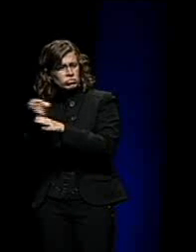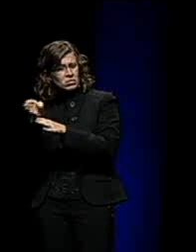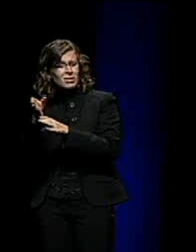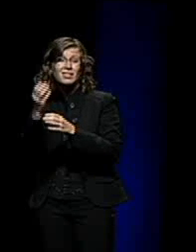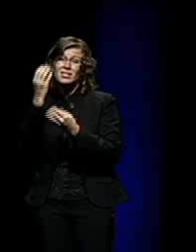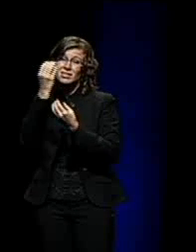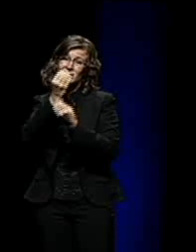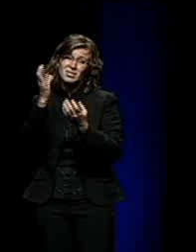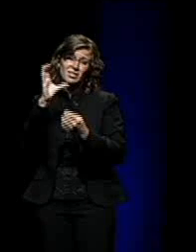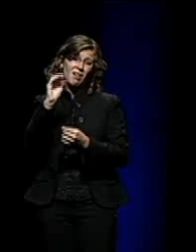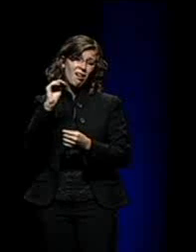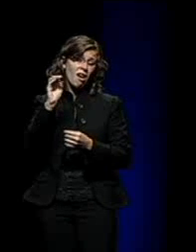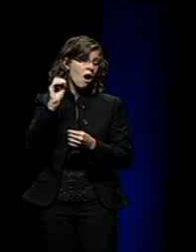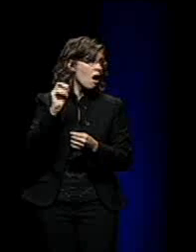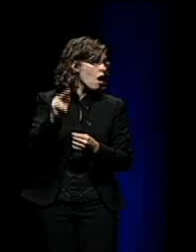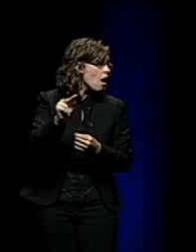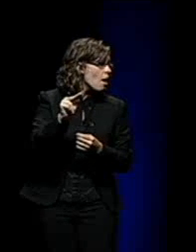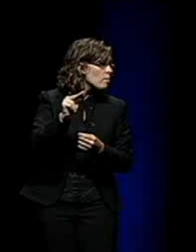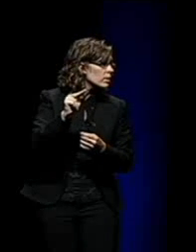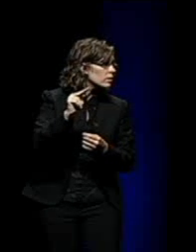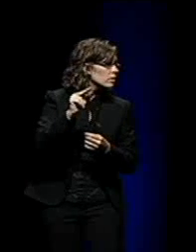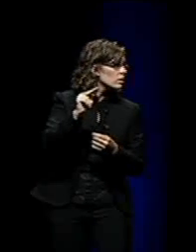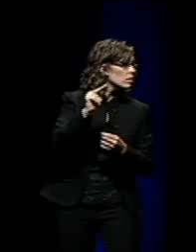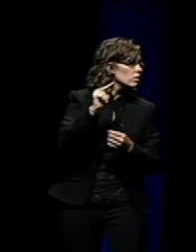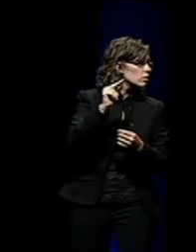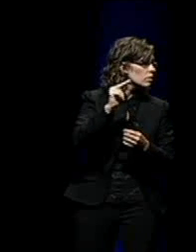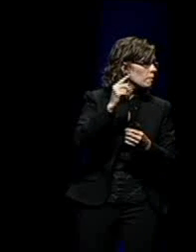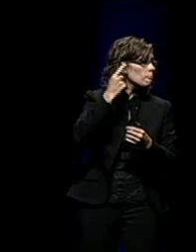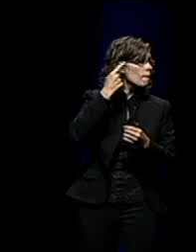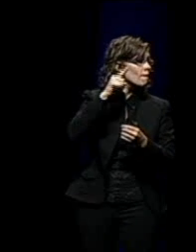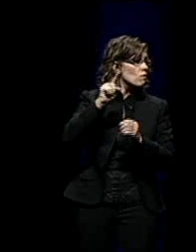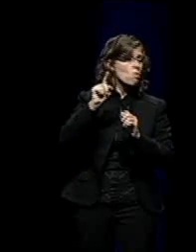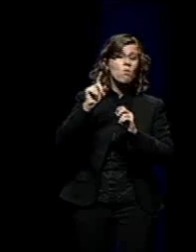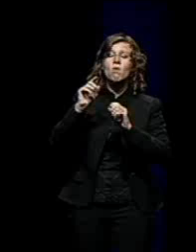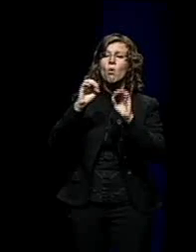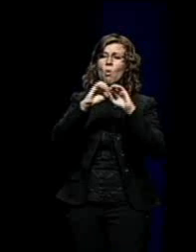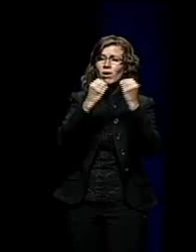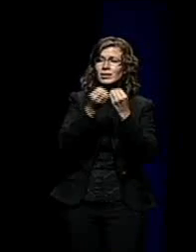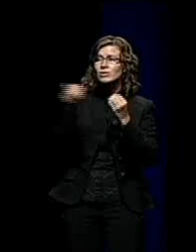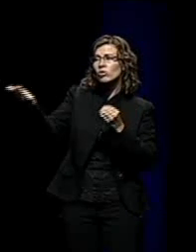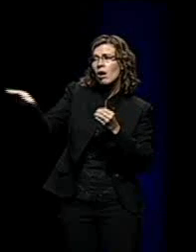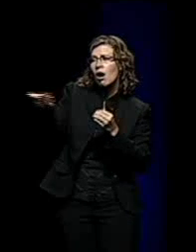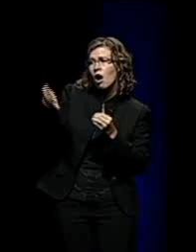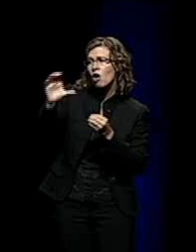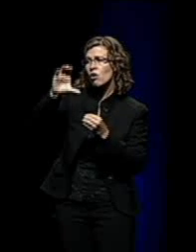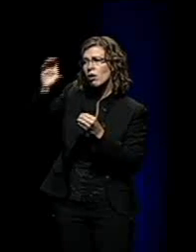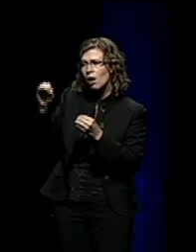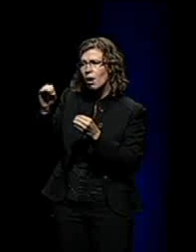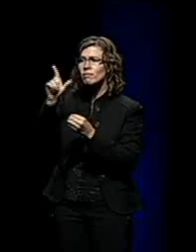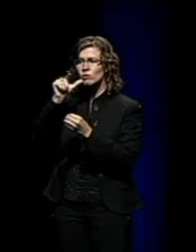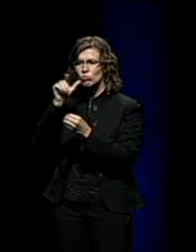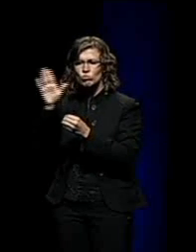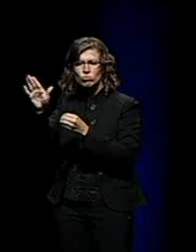sponsors like us to use many different vendors for different purposes. So Castle Worldwide still works with us, but